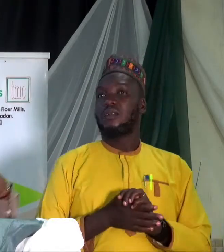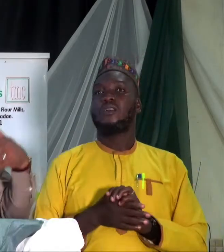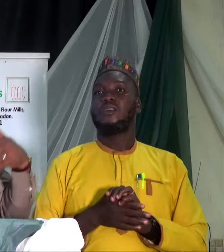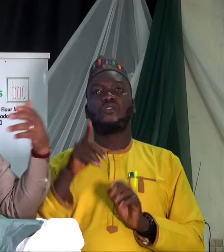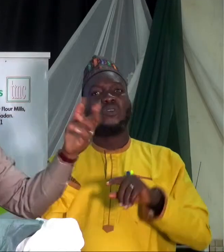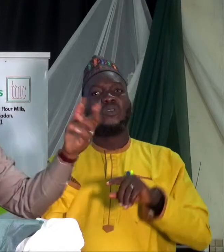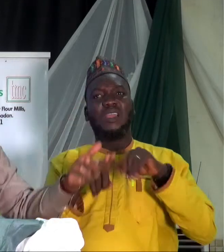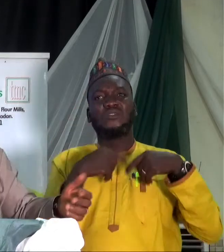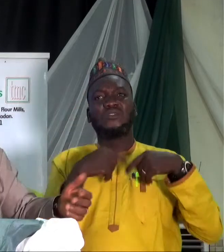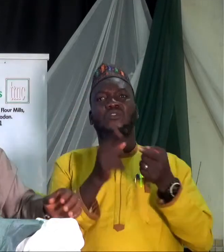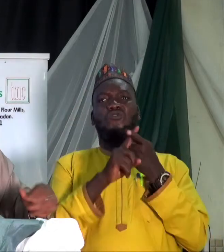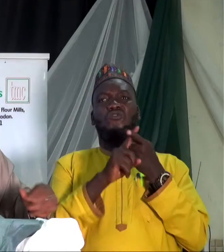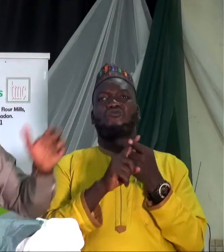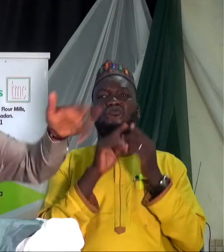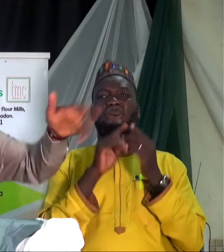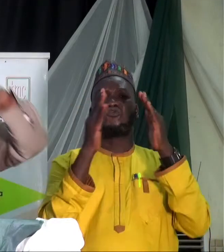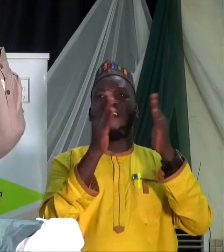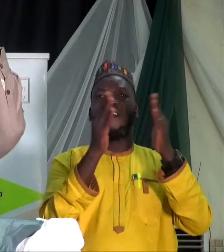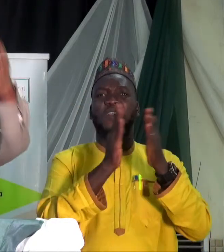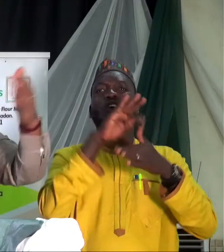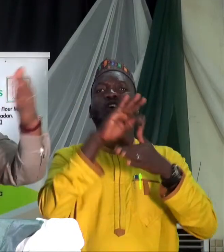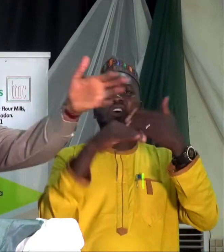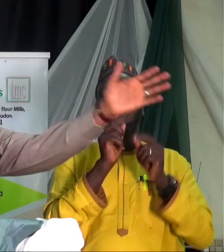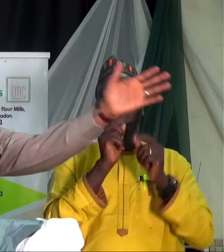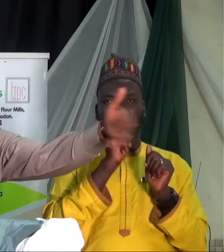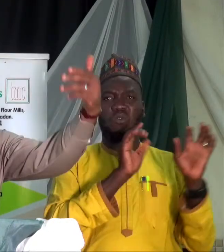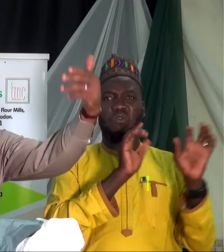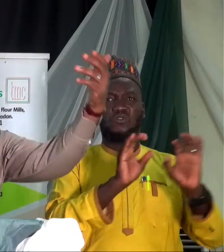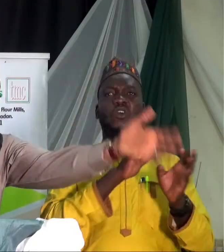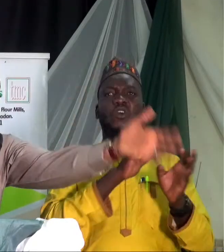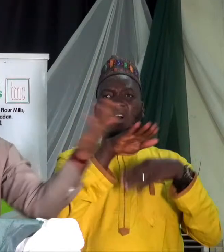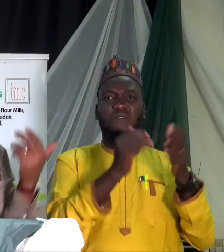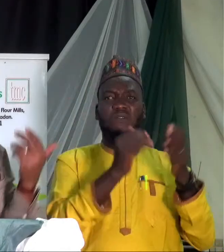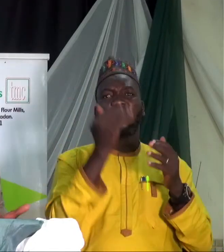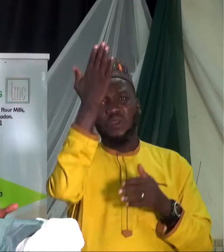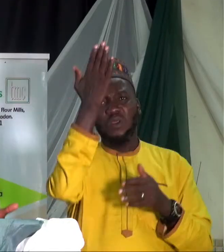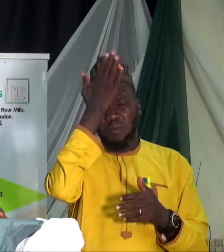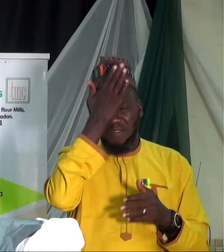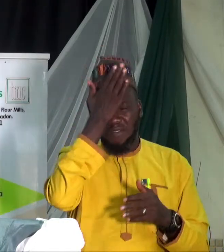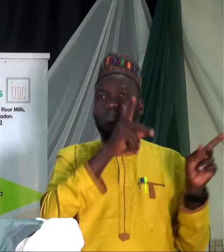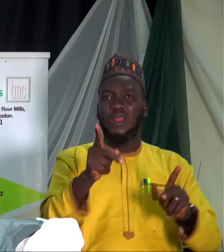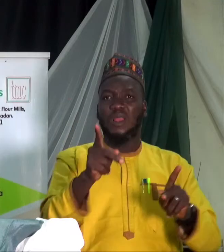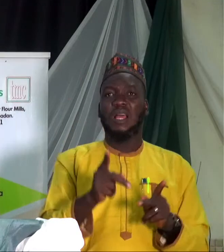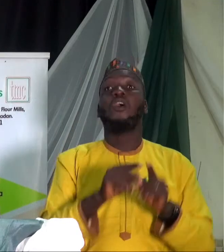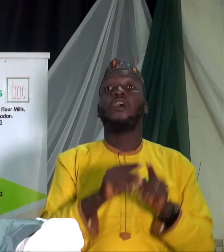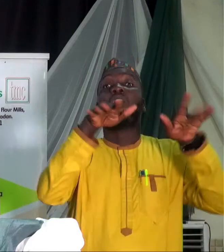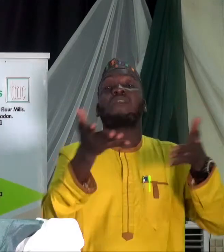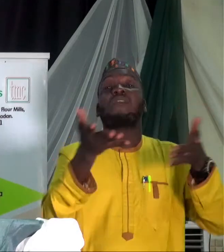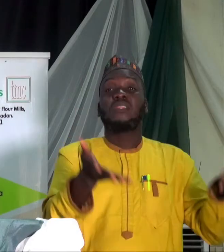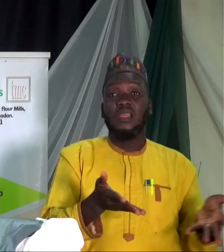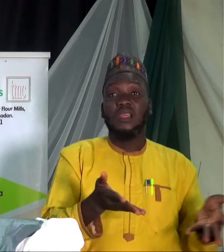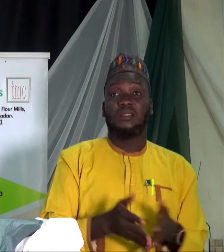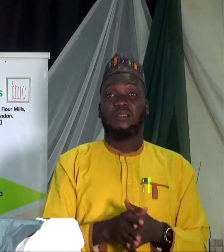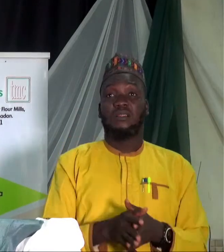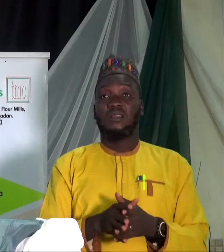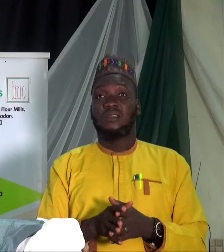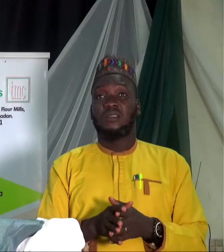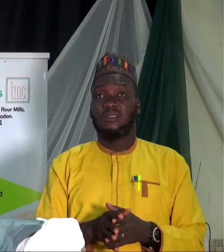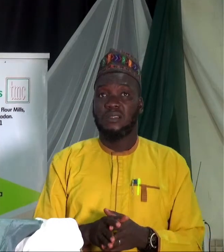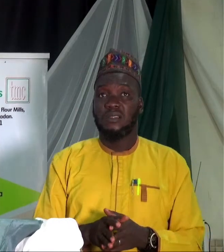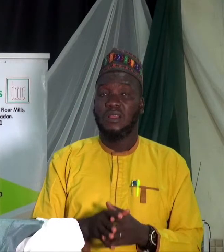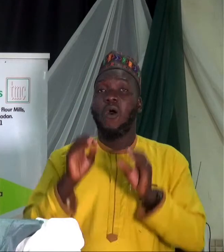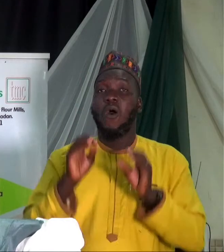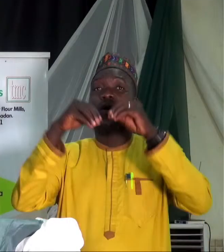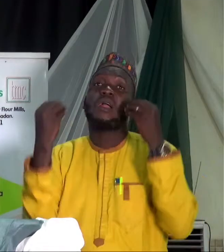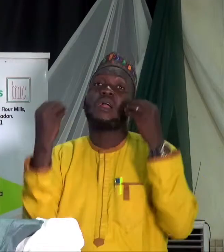be lo la erun gbogbo ala n kirun gbogbo eni o wa bi tin kirun already if so we tell you organization yin